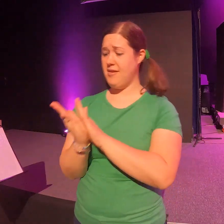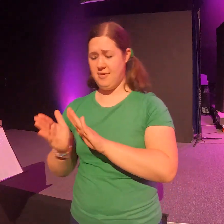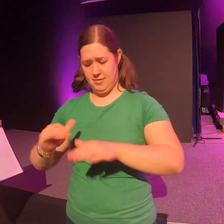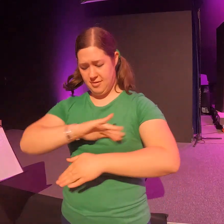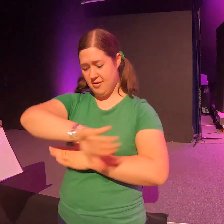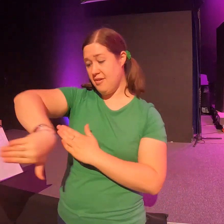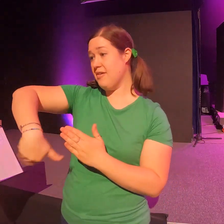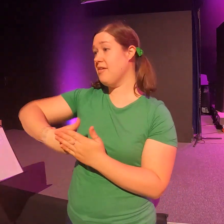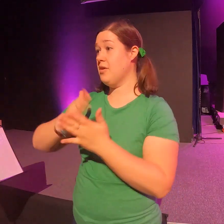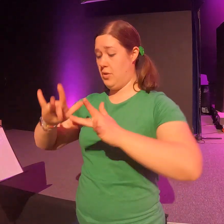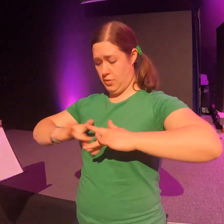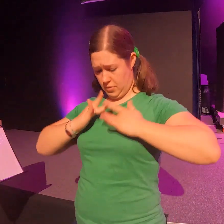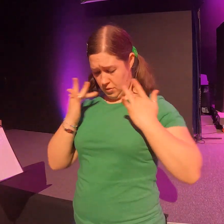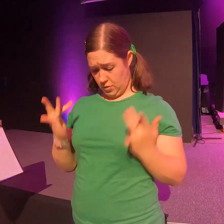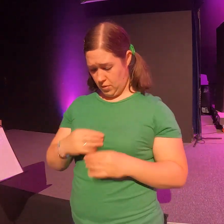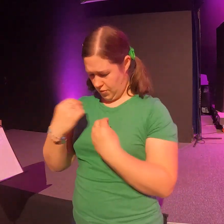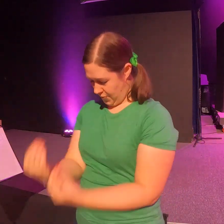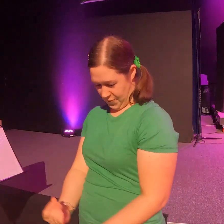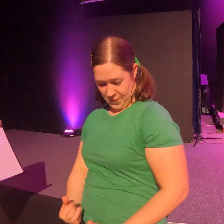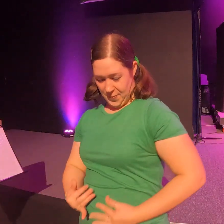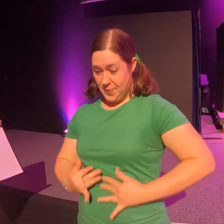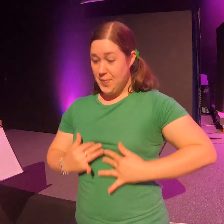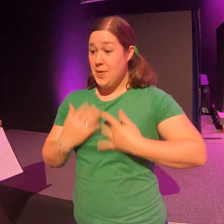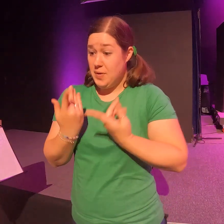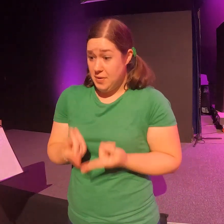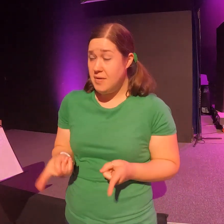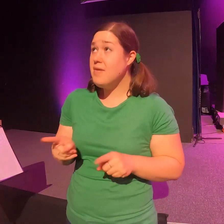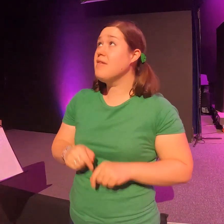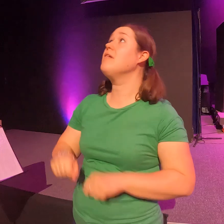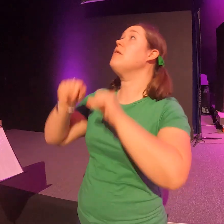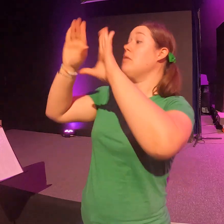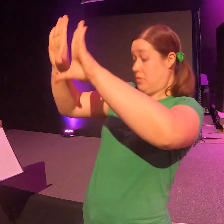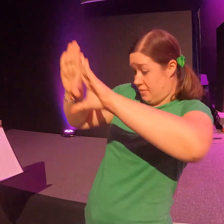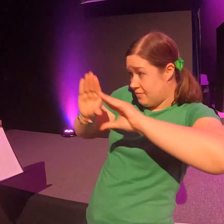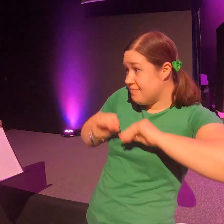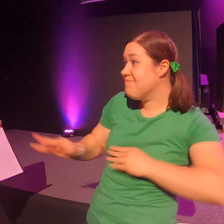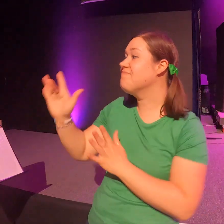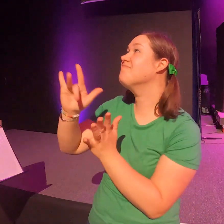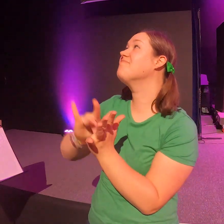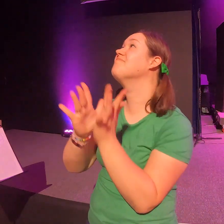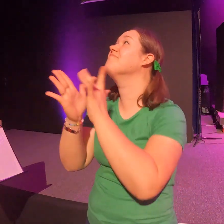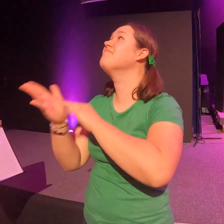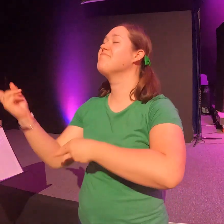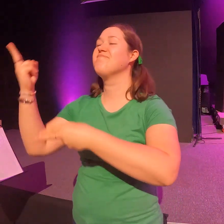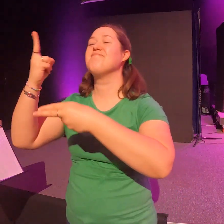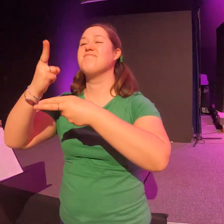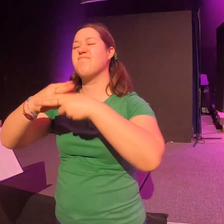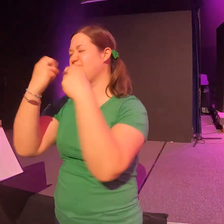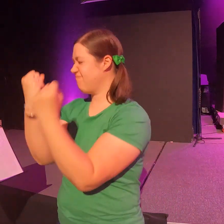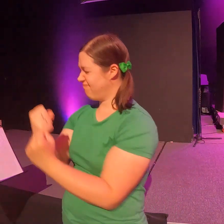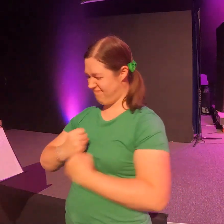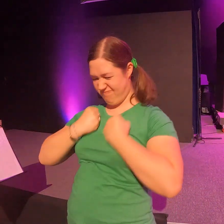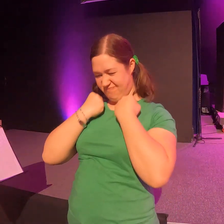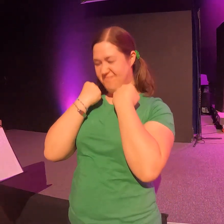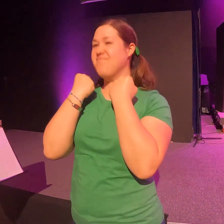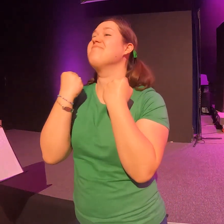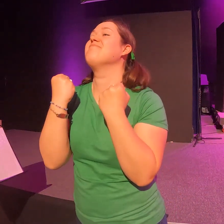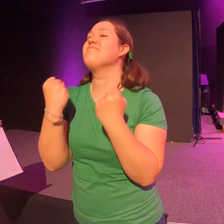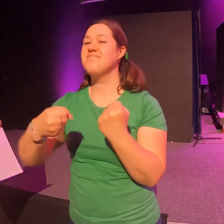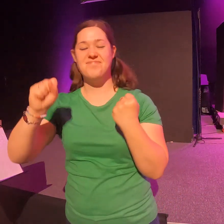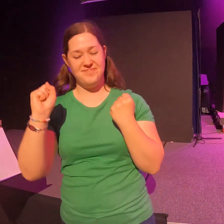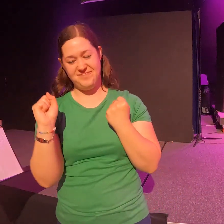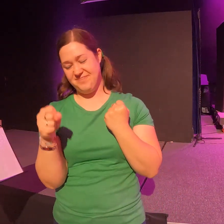name. Love's made whole, hearts awake at the sound of Jesus'